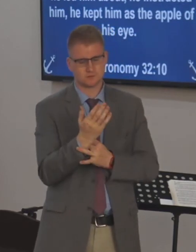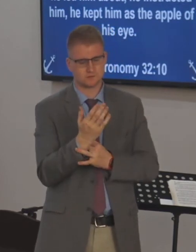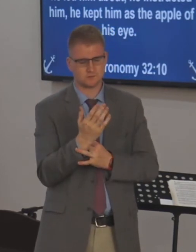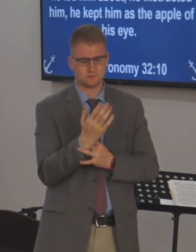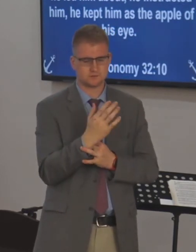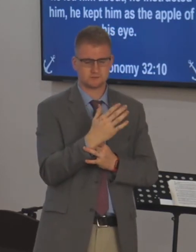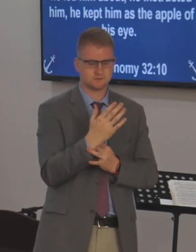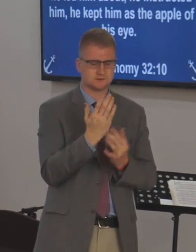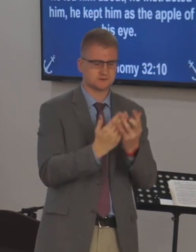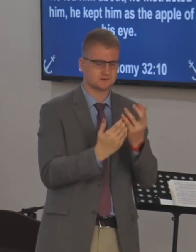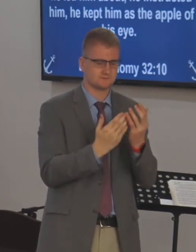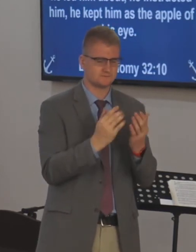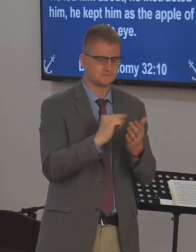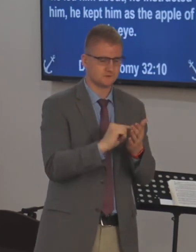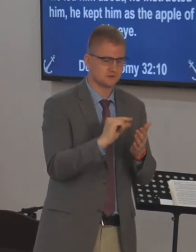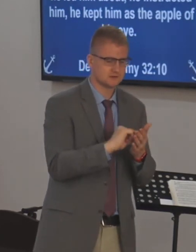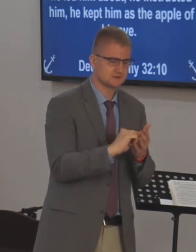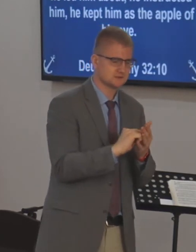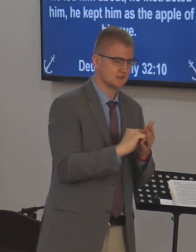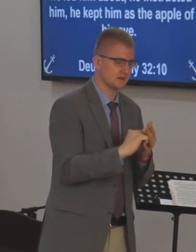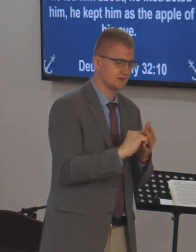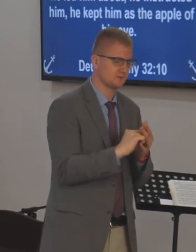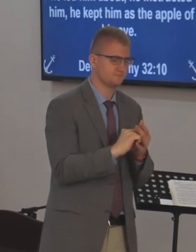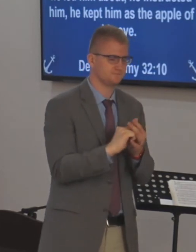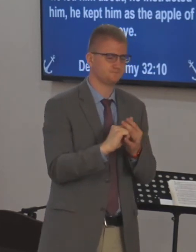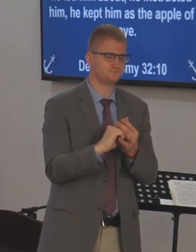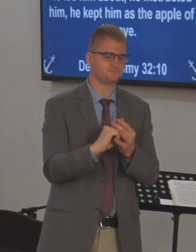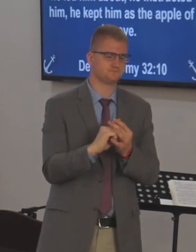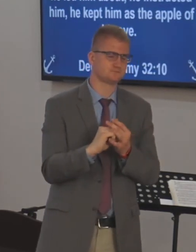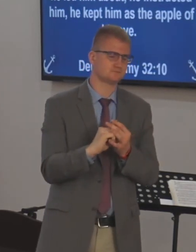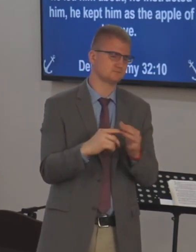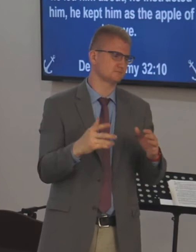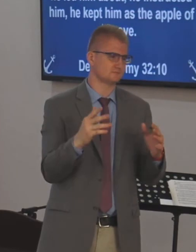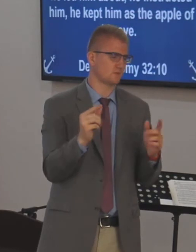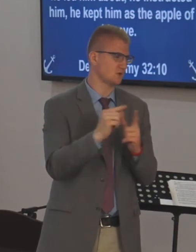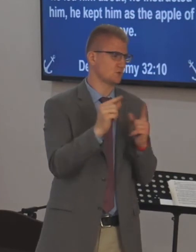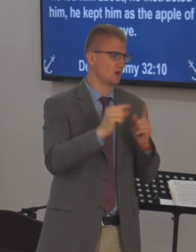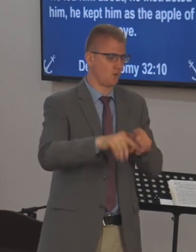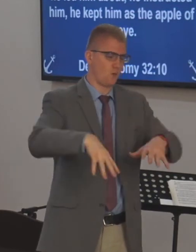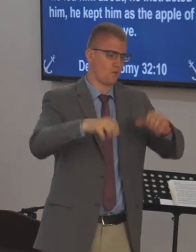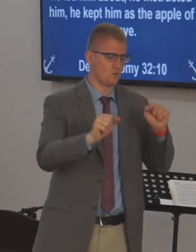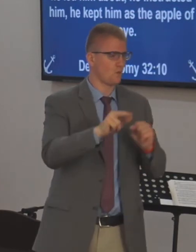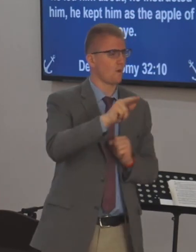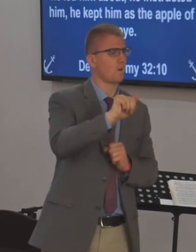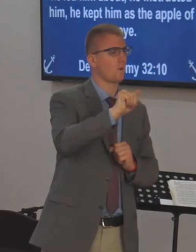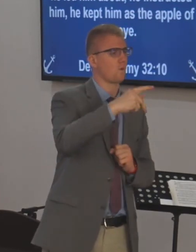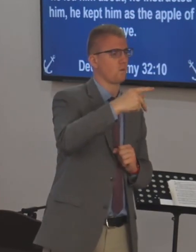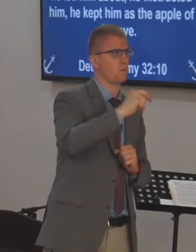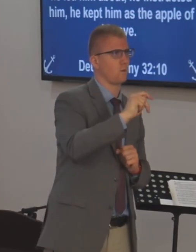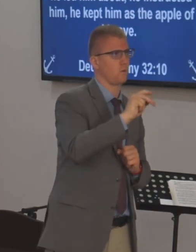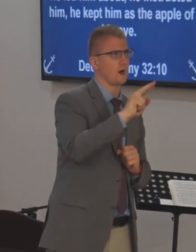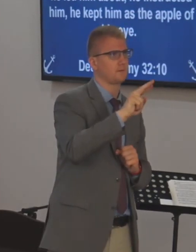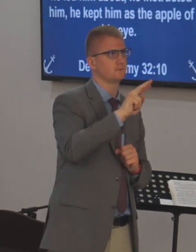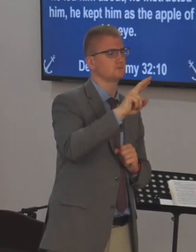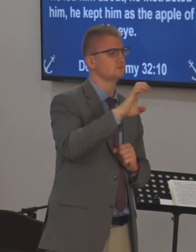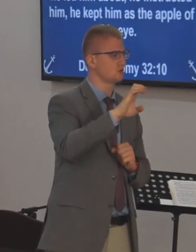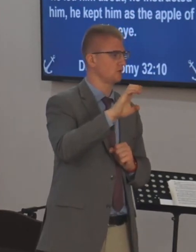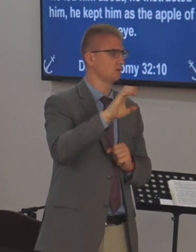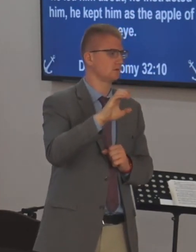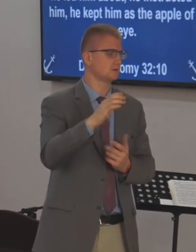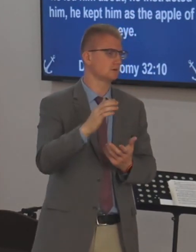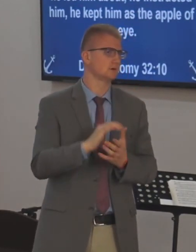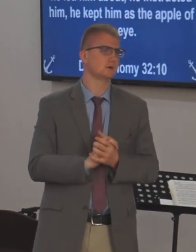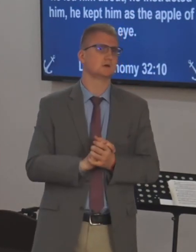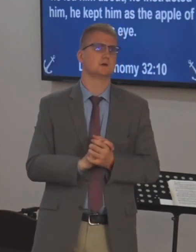meeting in the air. I prefer that than rapture, because rapture isn't in the Bible, the word. I read it as a Bible word. I think it's much more